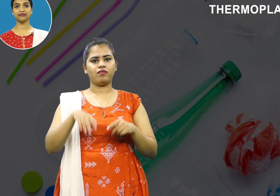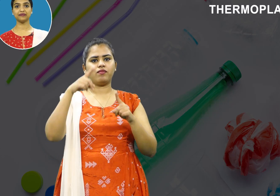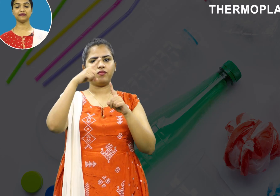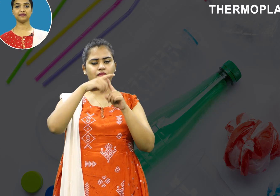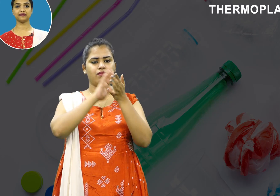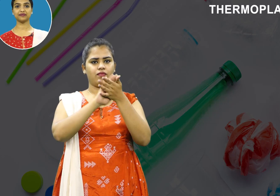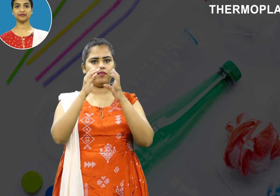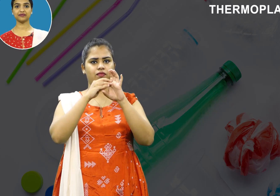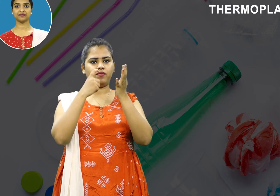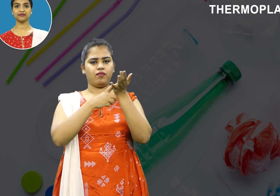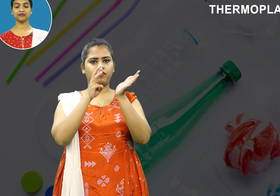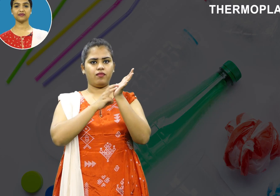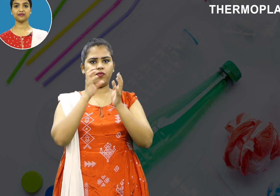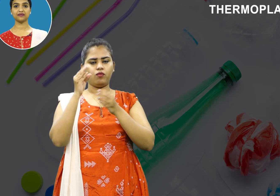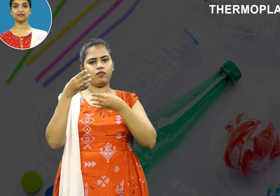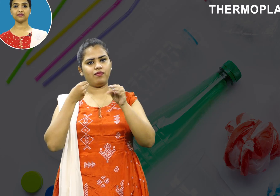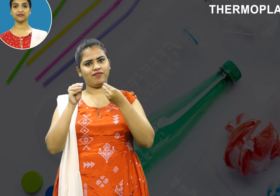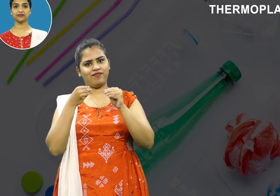Thermoplastic.